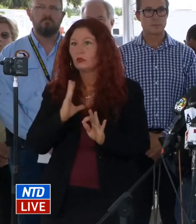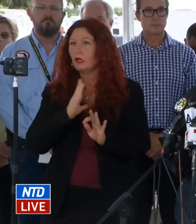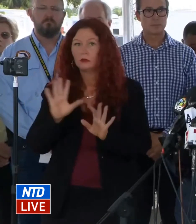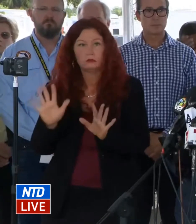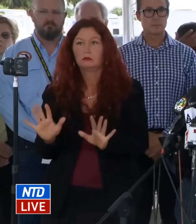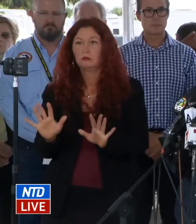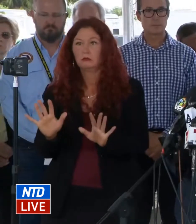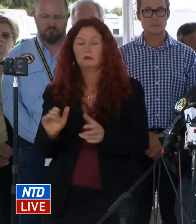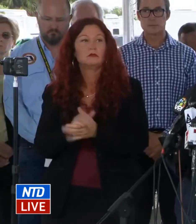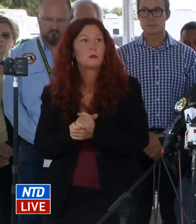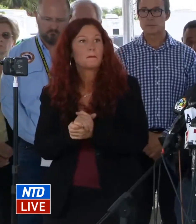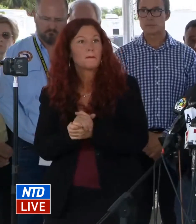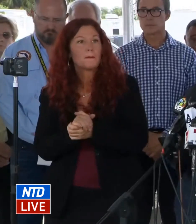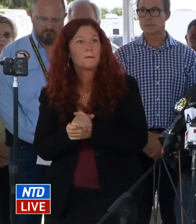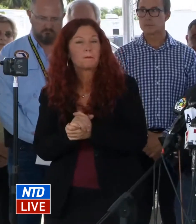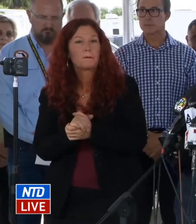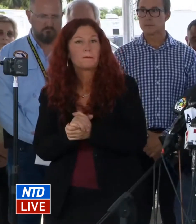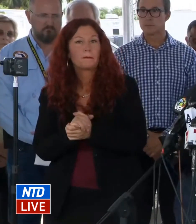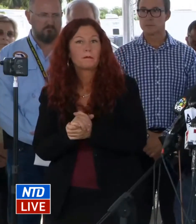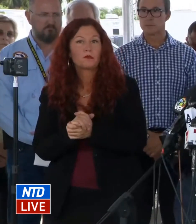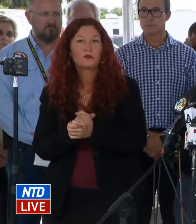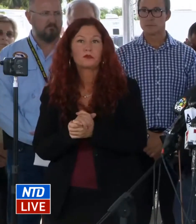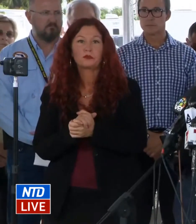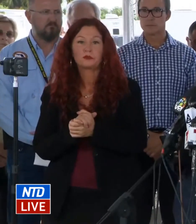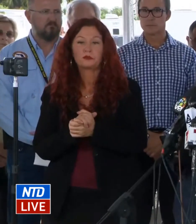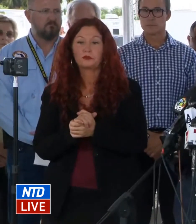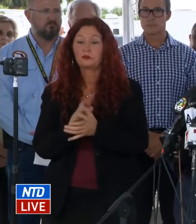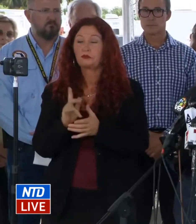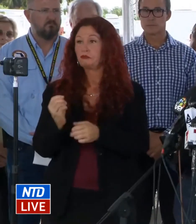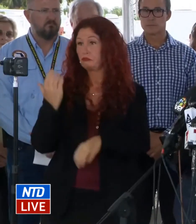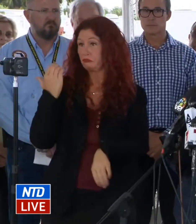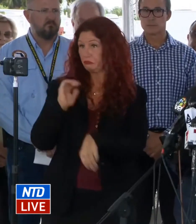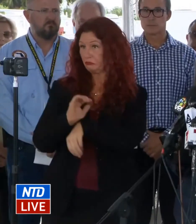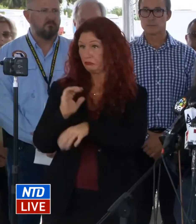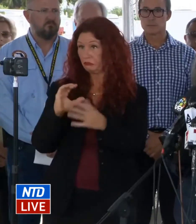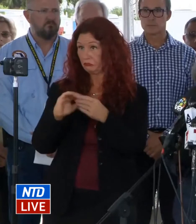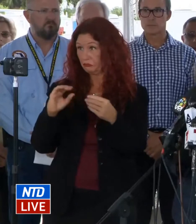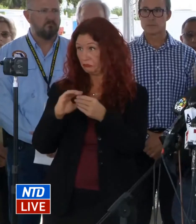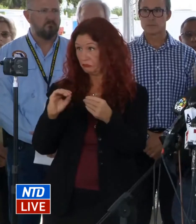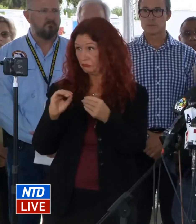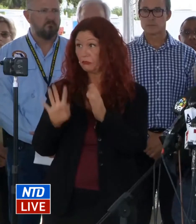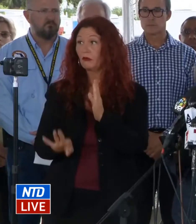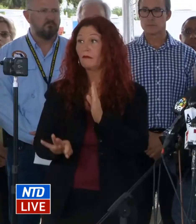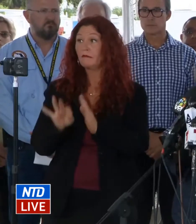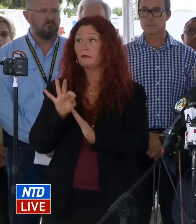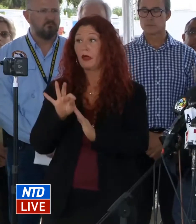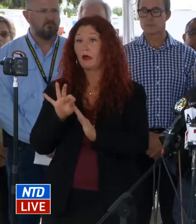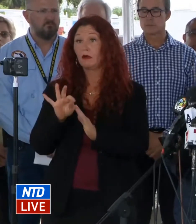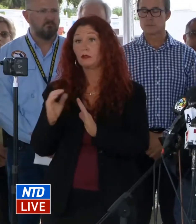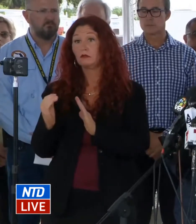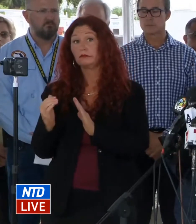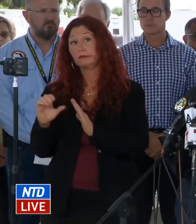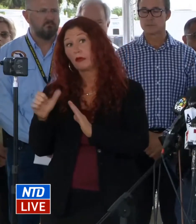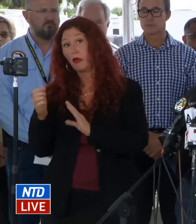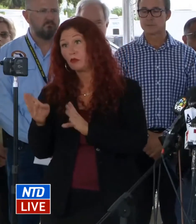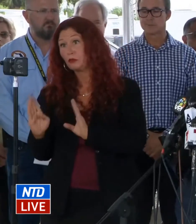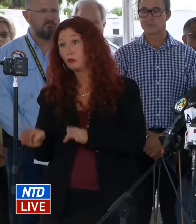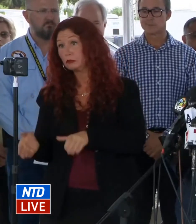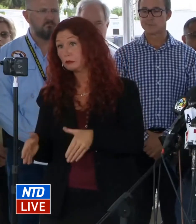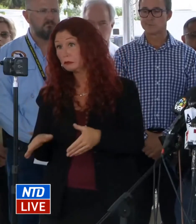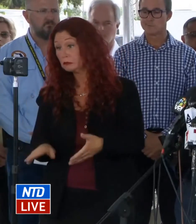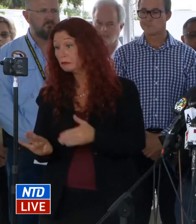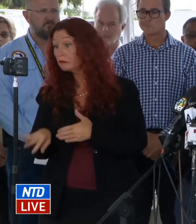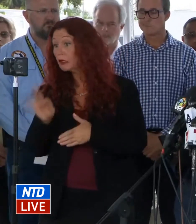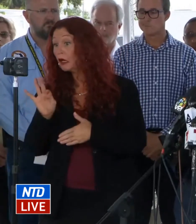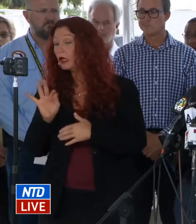job done. Since our last briefing, no new fatalities have been confirmed,